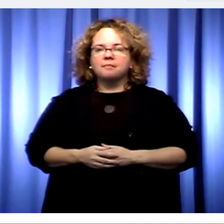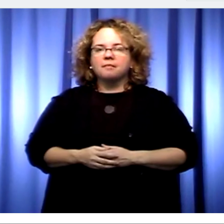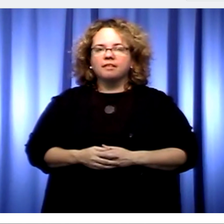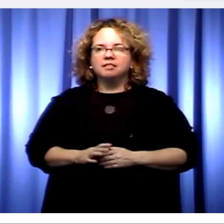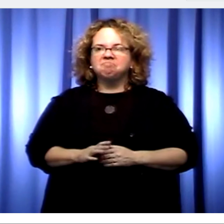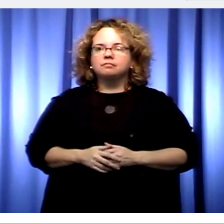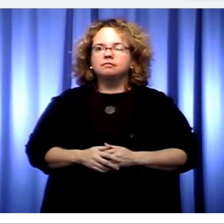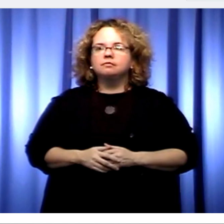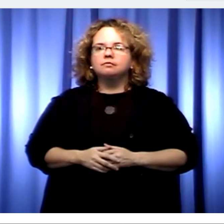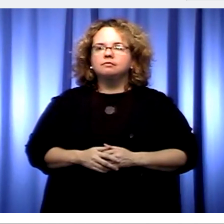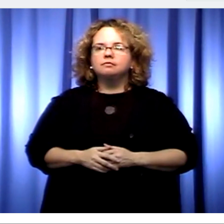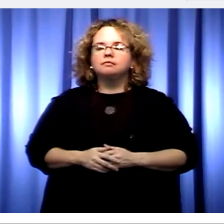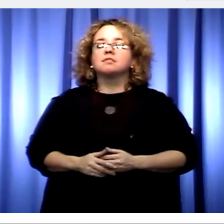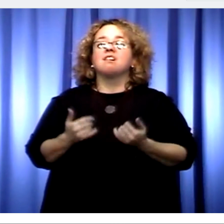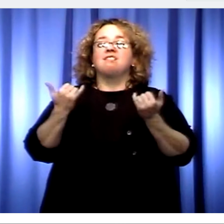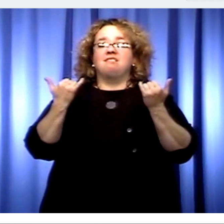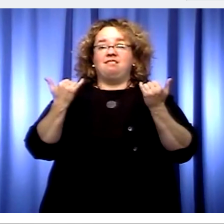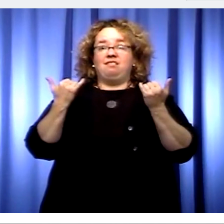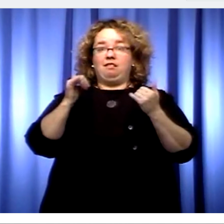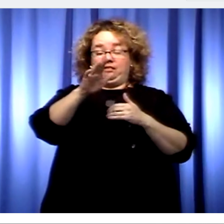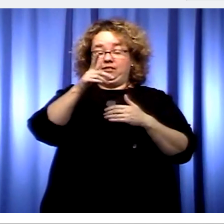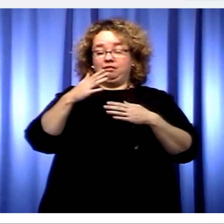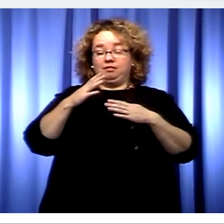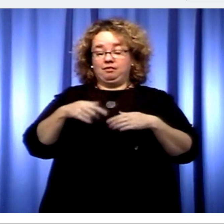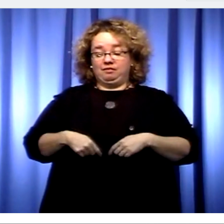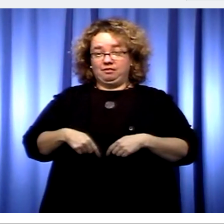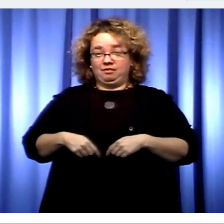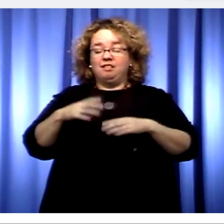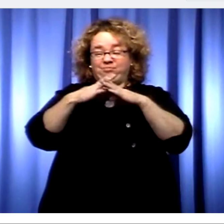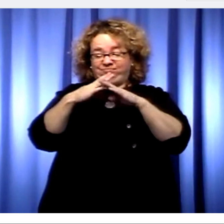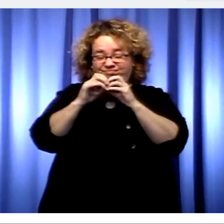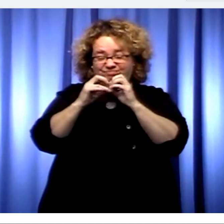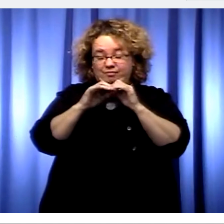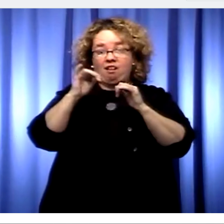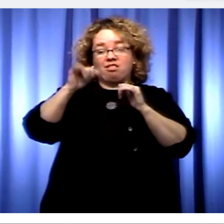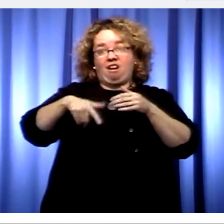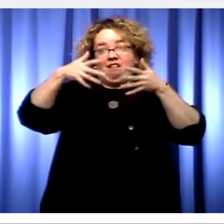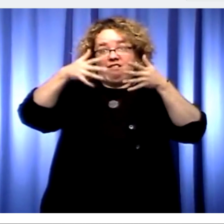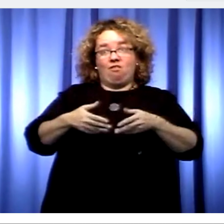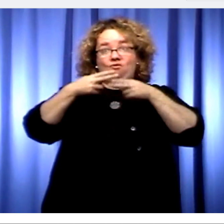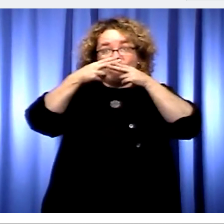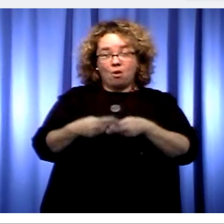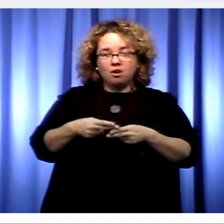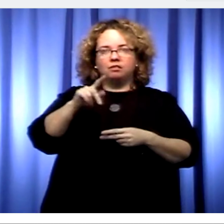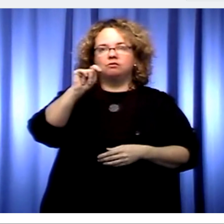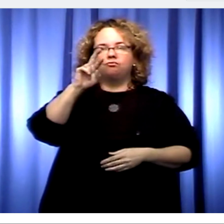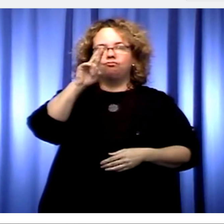So when it moves from the stomach to the small intestine, it further breaks down the food.